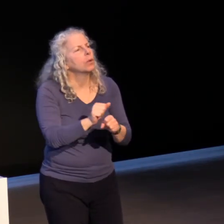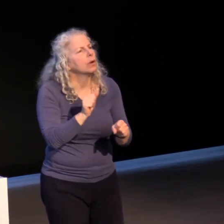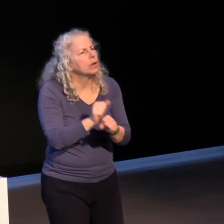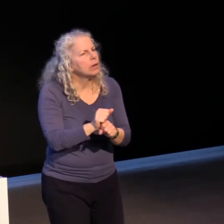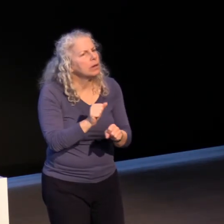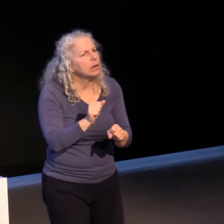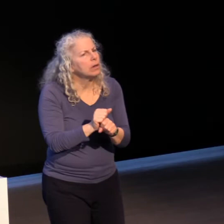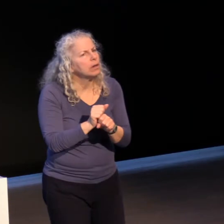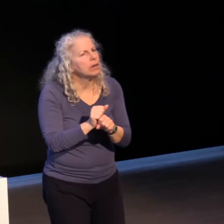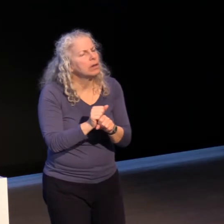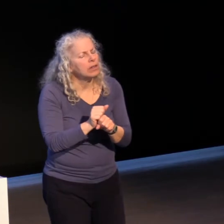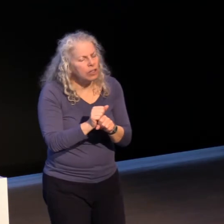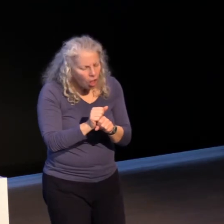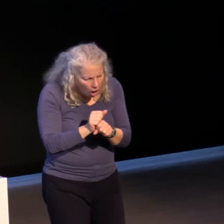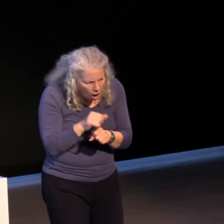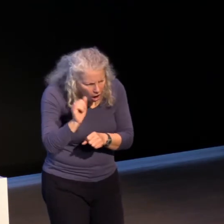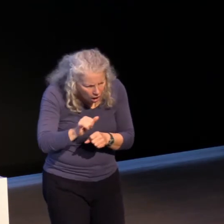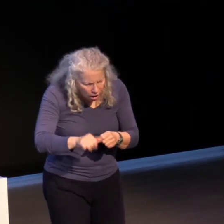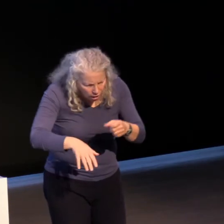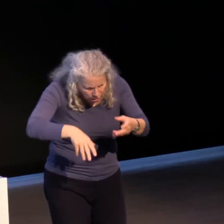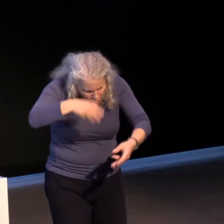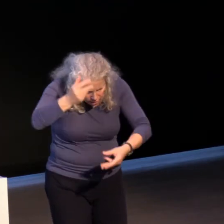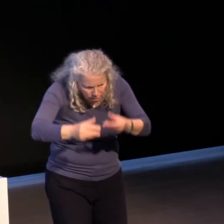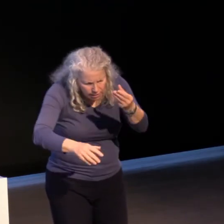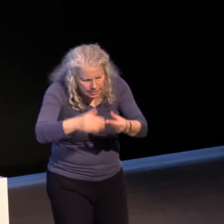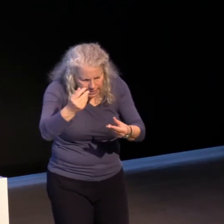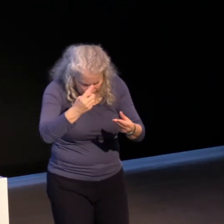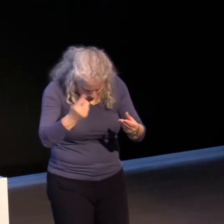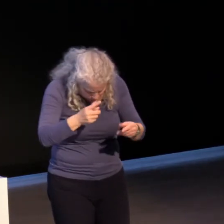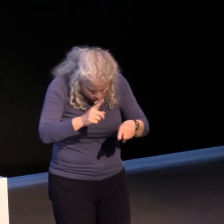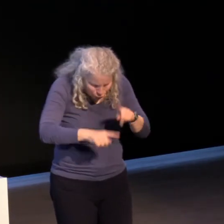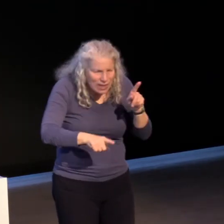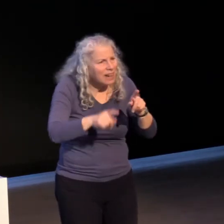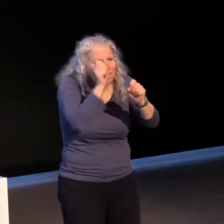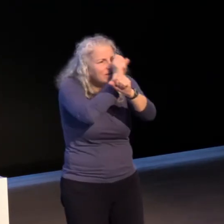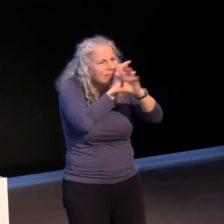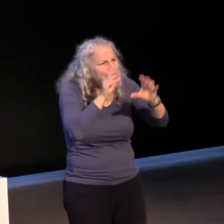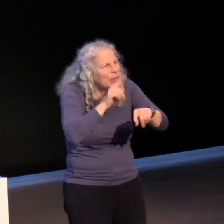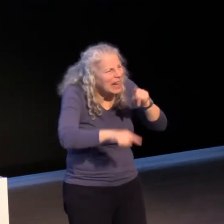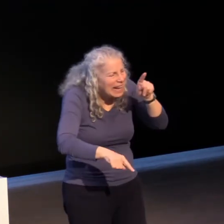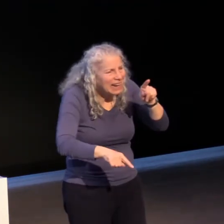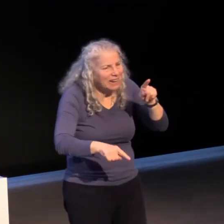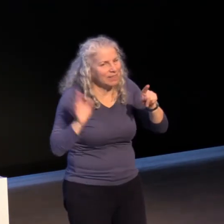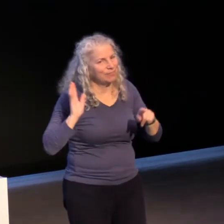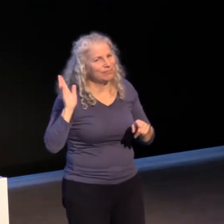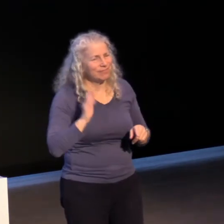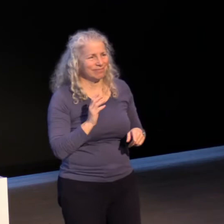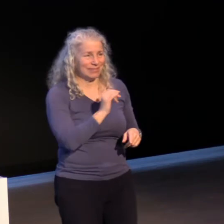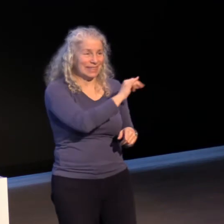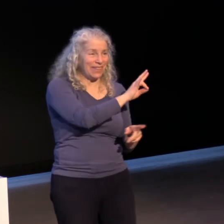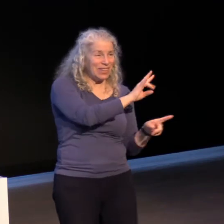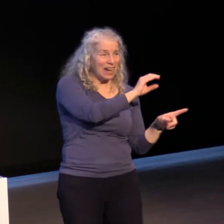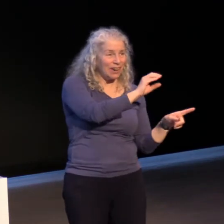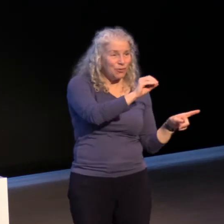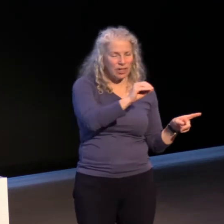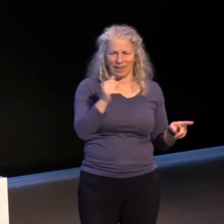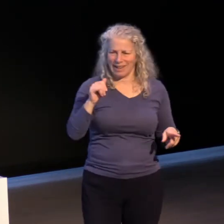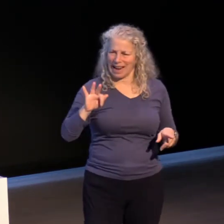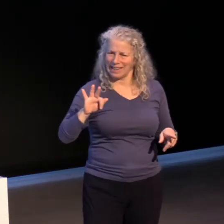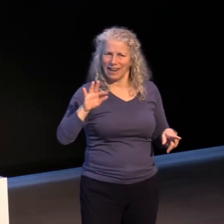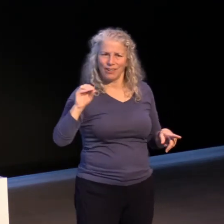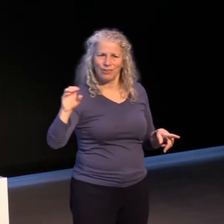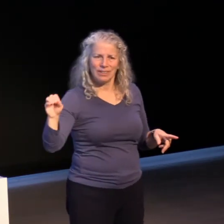work, something that was almost unimaginable for the time, a taste